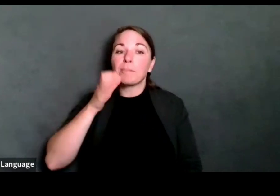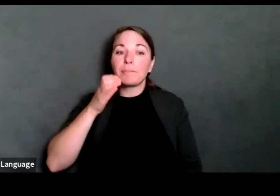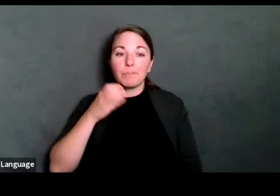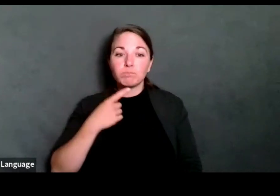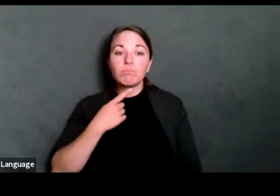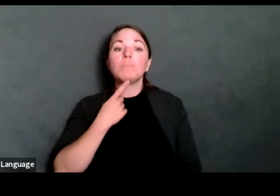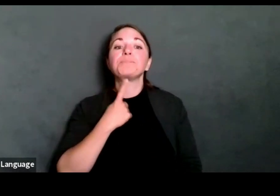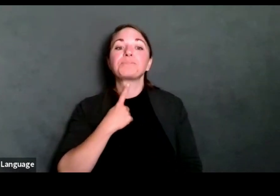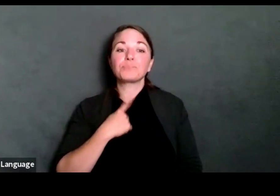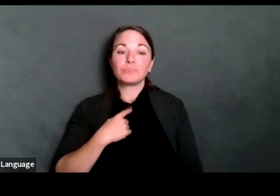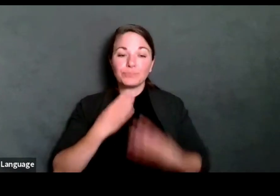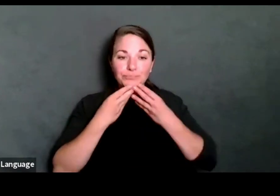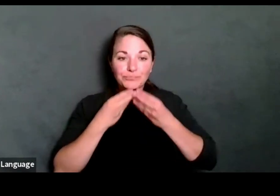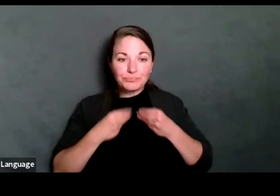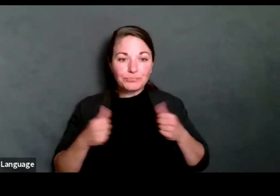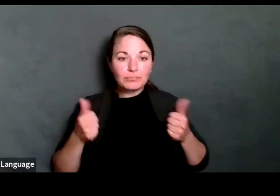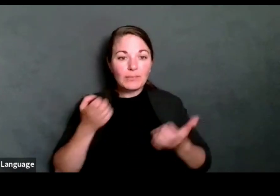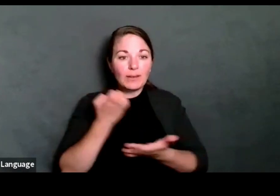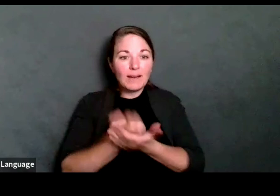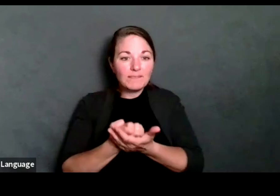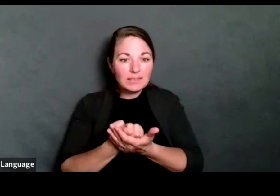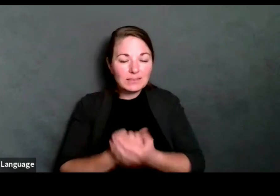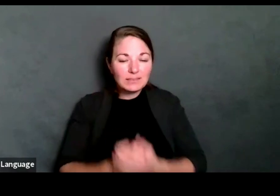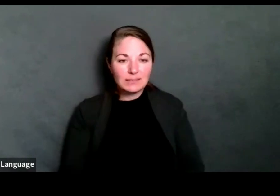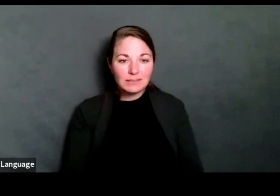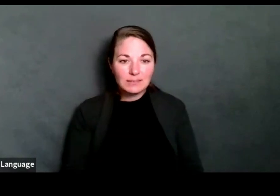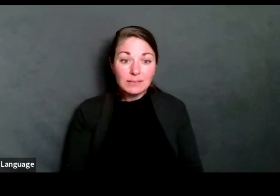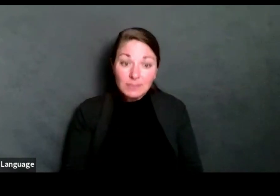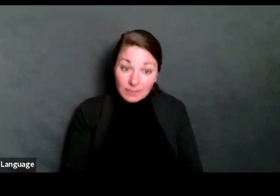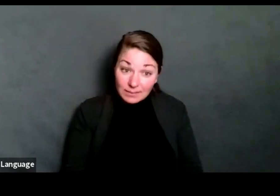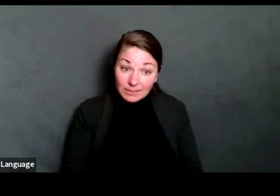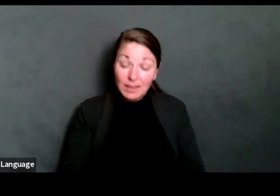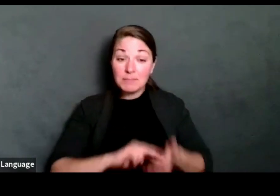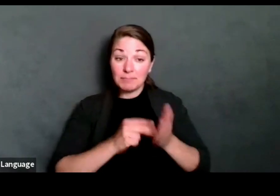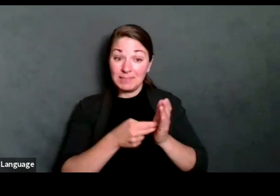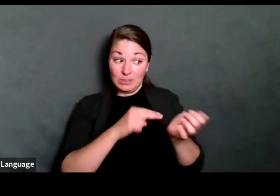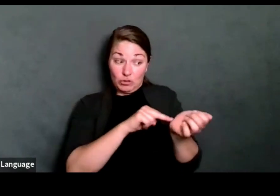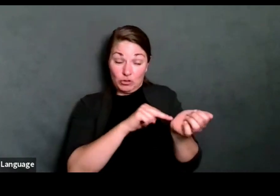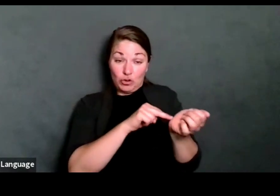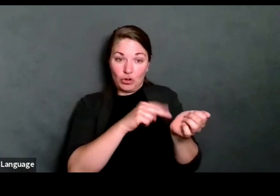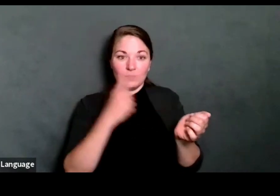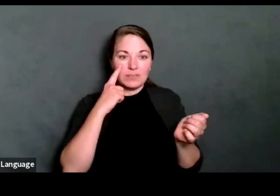strong opinion. She believed that the survivor should report and that the